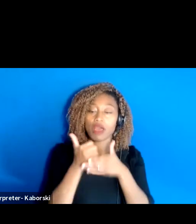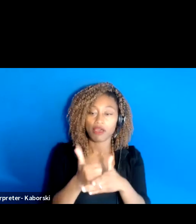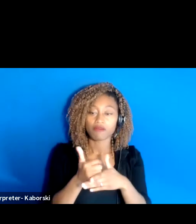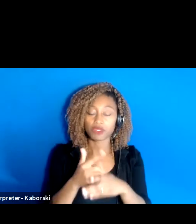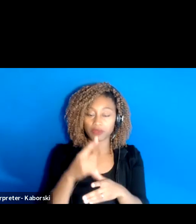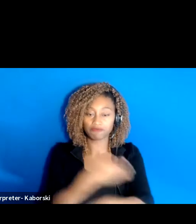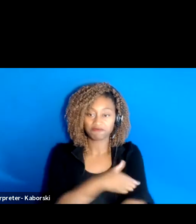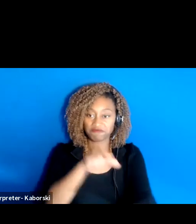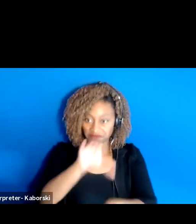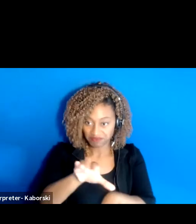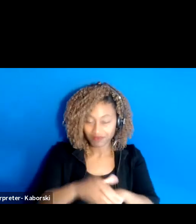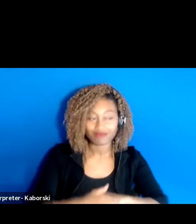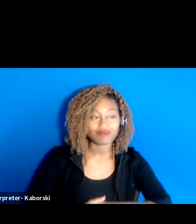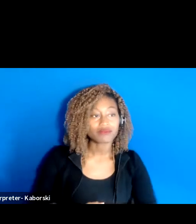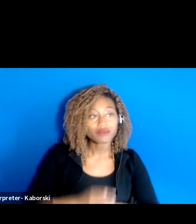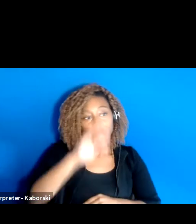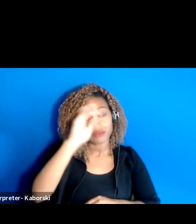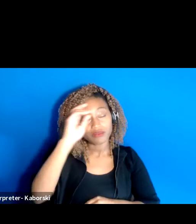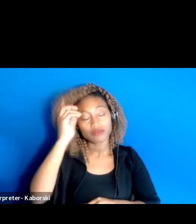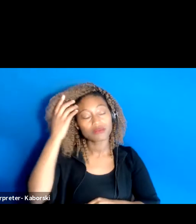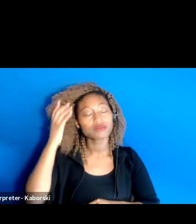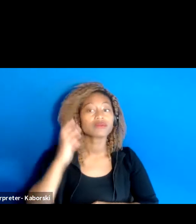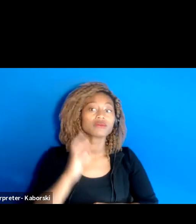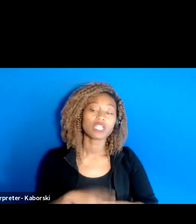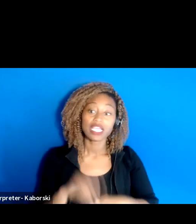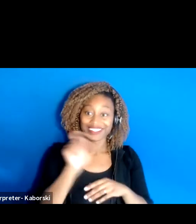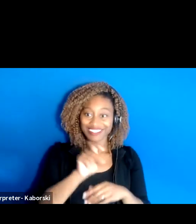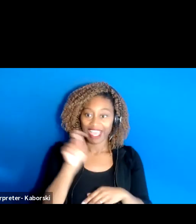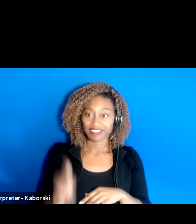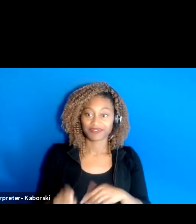started to look at the specific